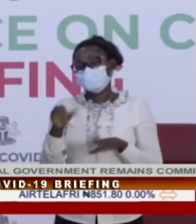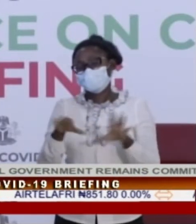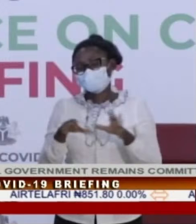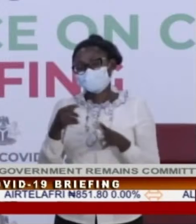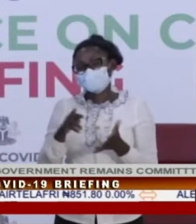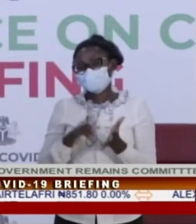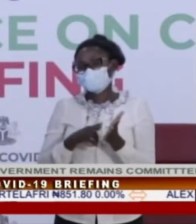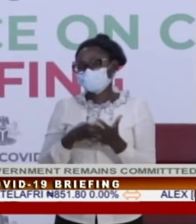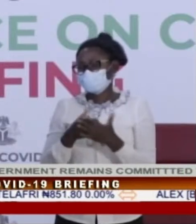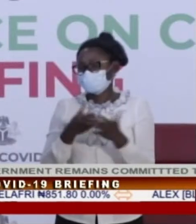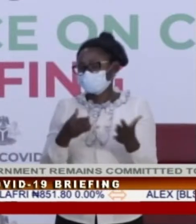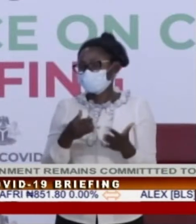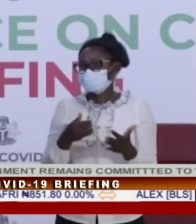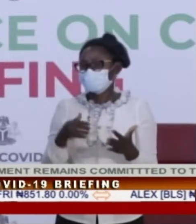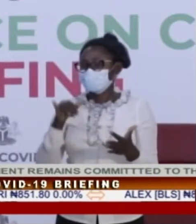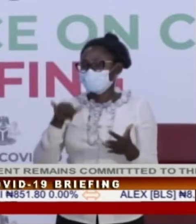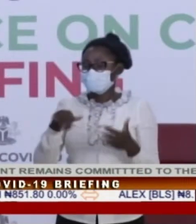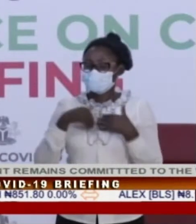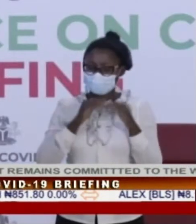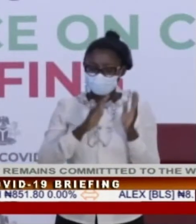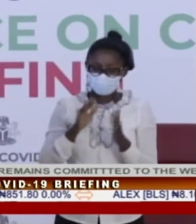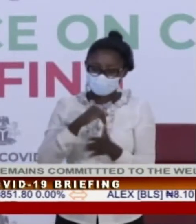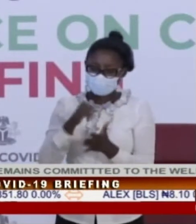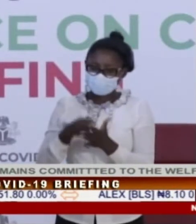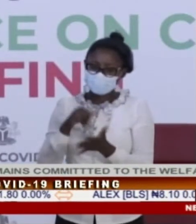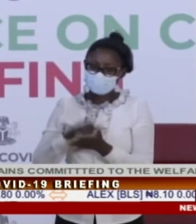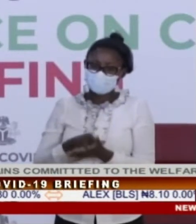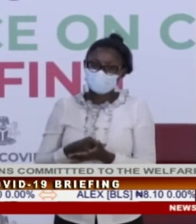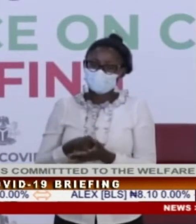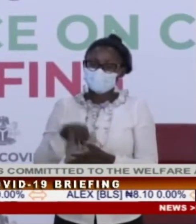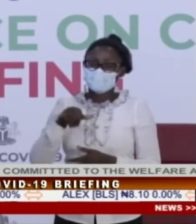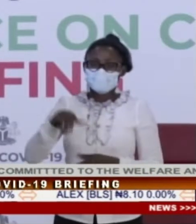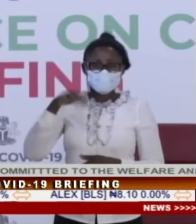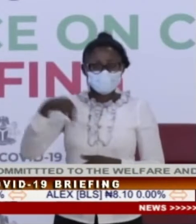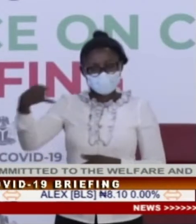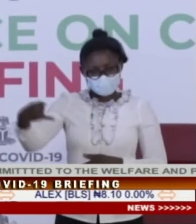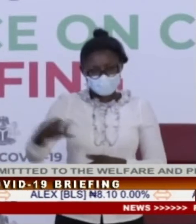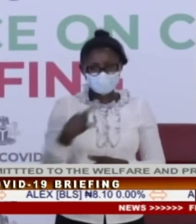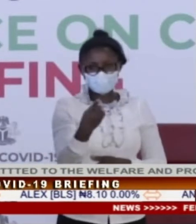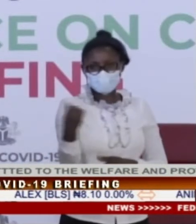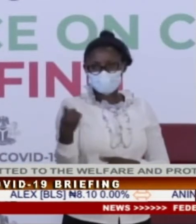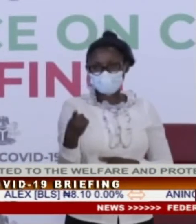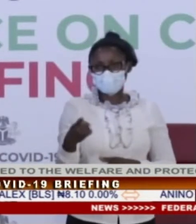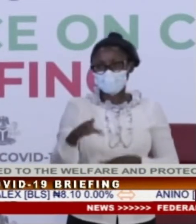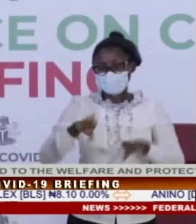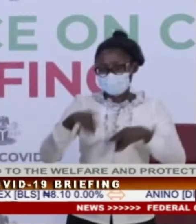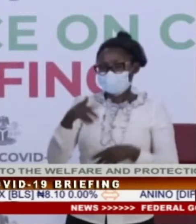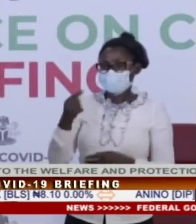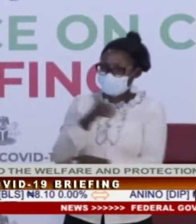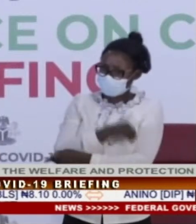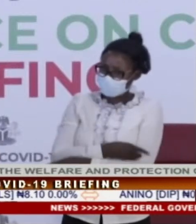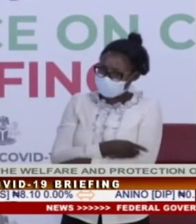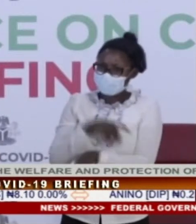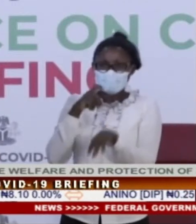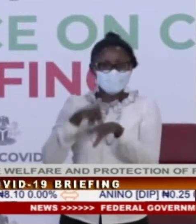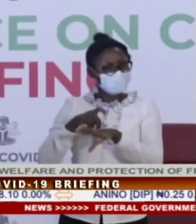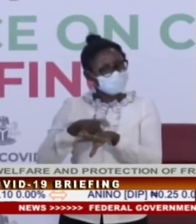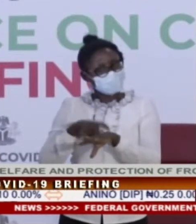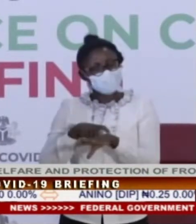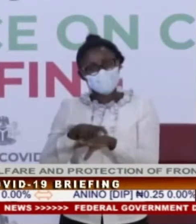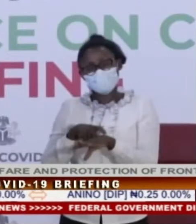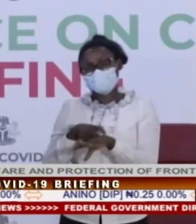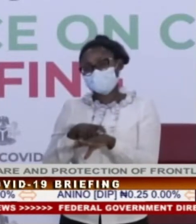When I read the guidelines that they had issued, as a matter of fact, you are not supposed to turn up at the office of NIMSI if